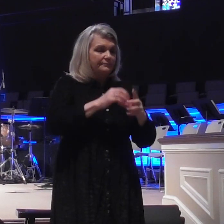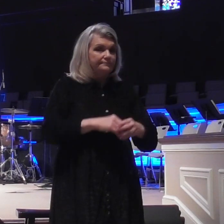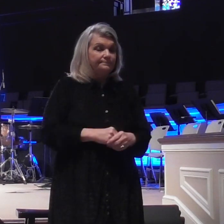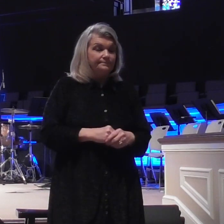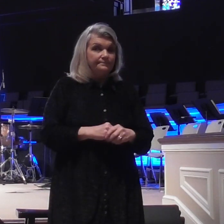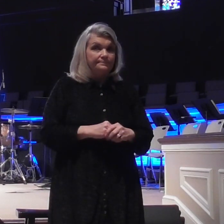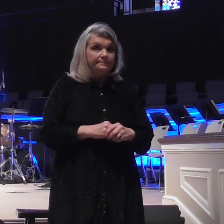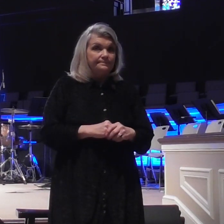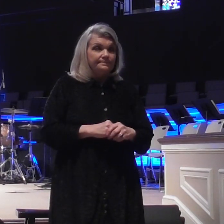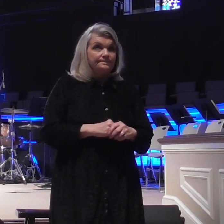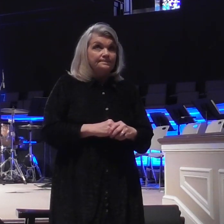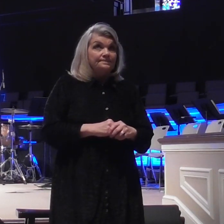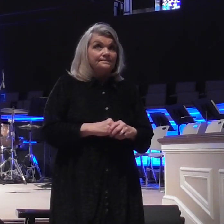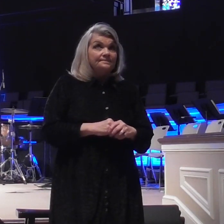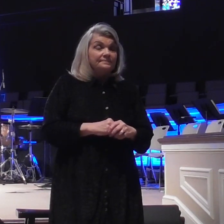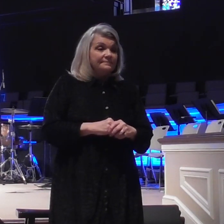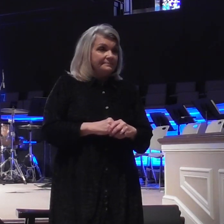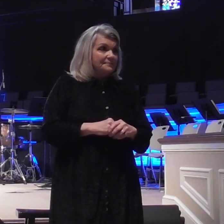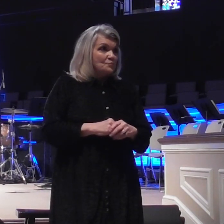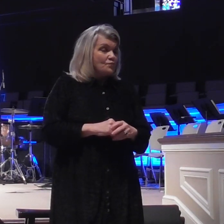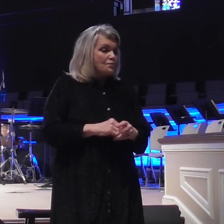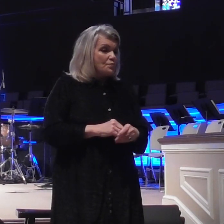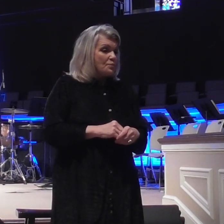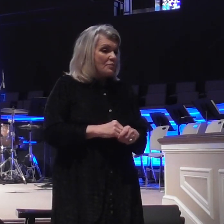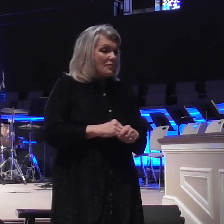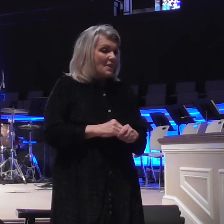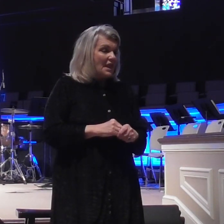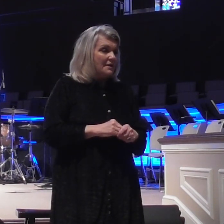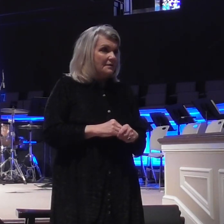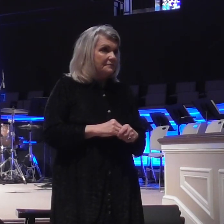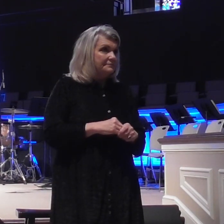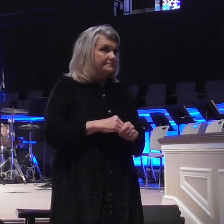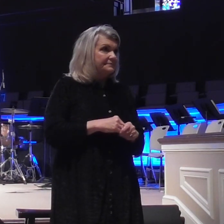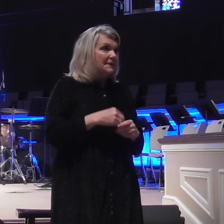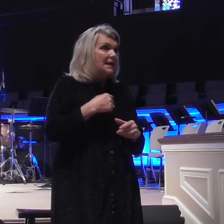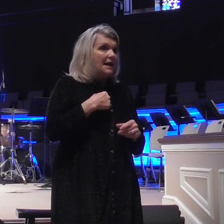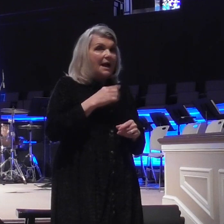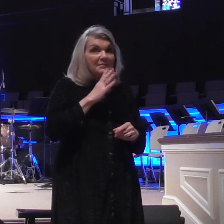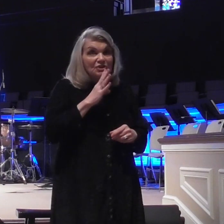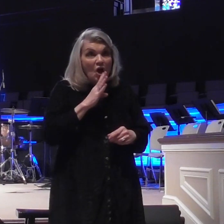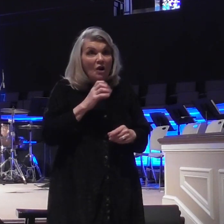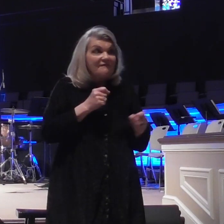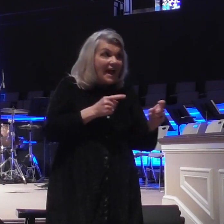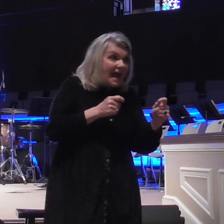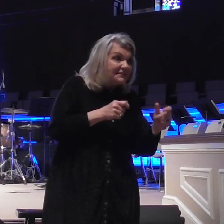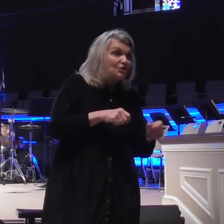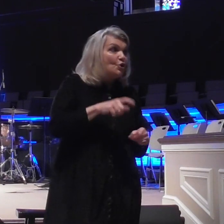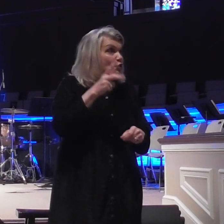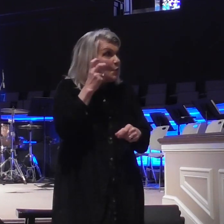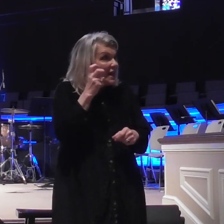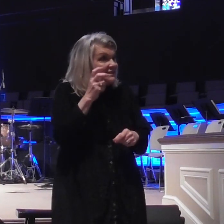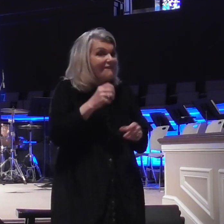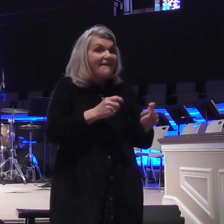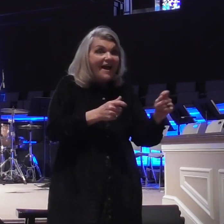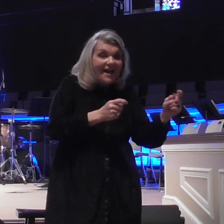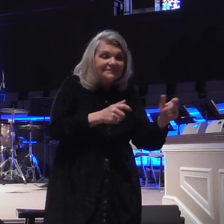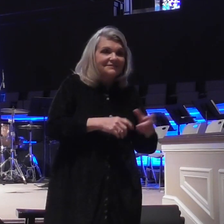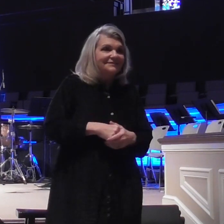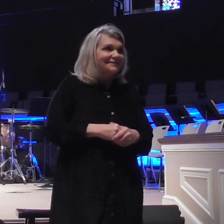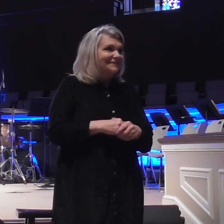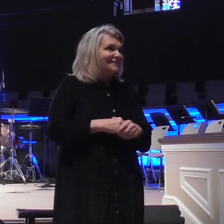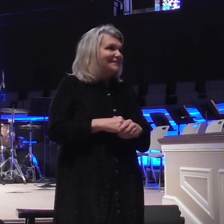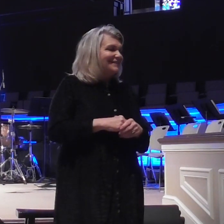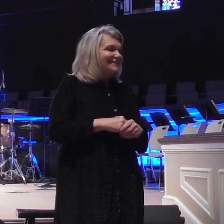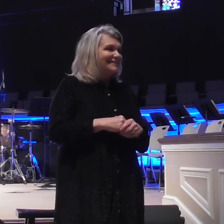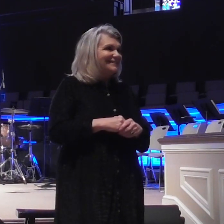So that you're not here 9 hours. I'm going to talk fast and you listen fast. And I promise I'm just going to give you some things that you're going to have to go off and think